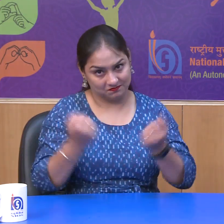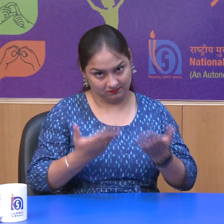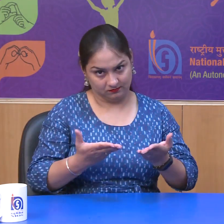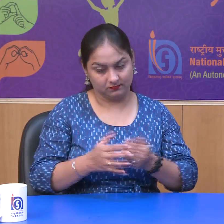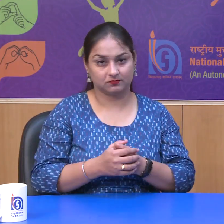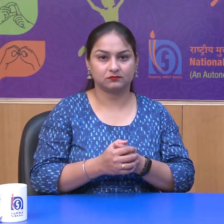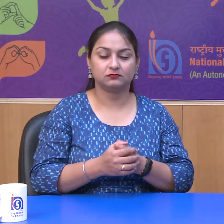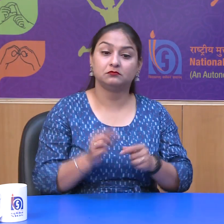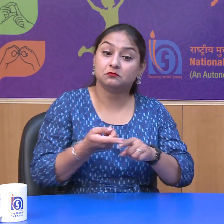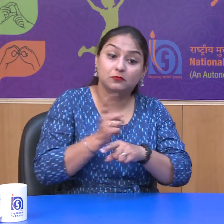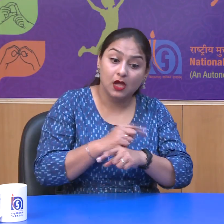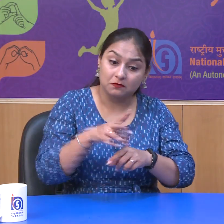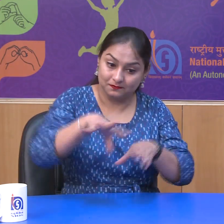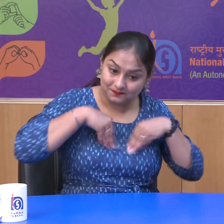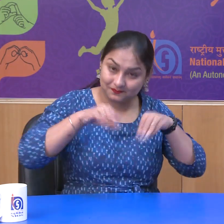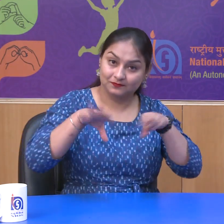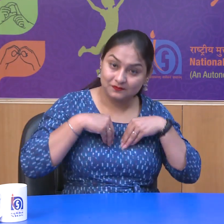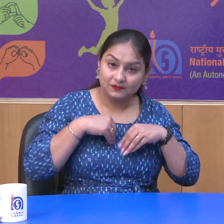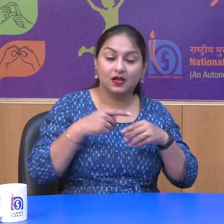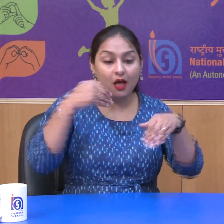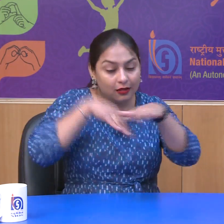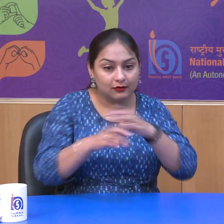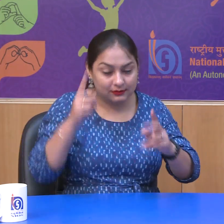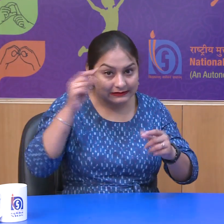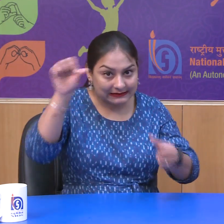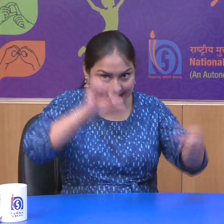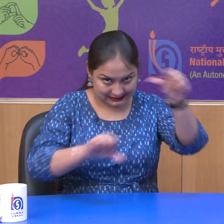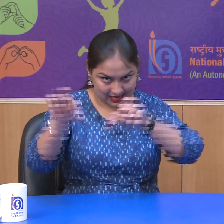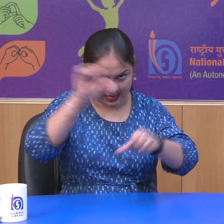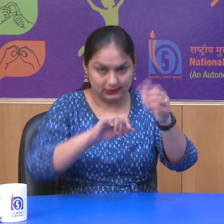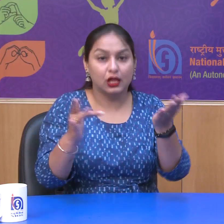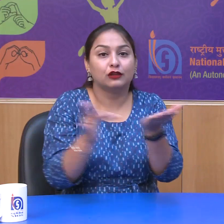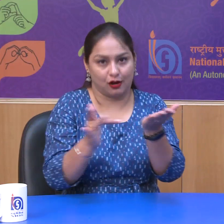by using science and technology